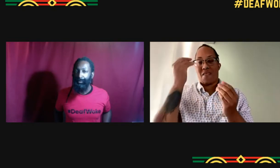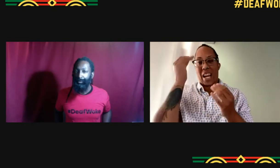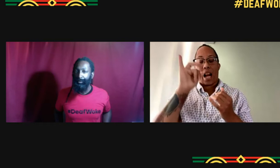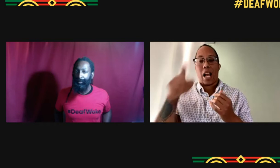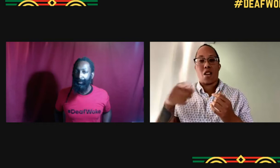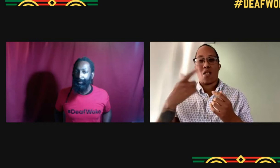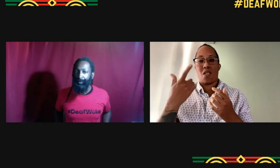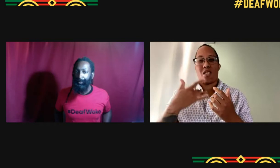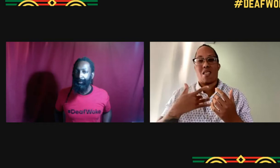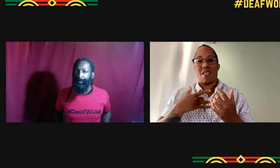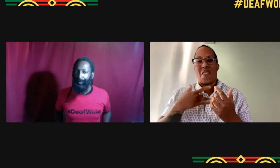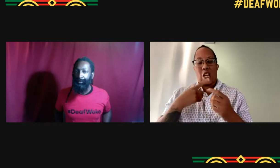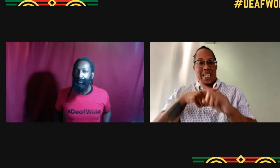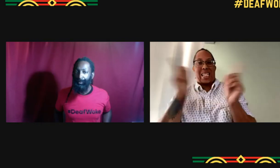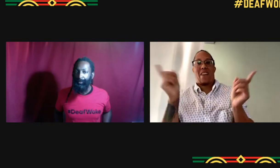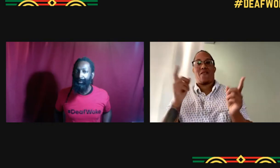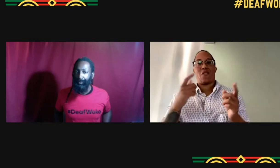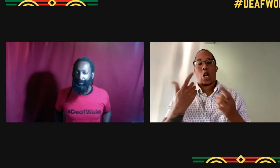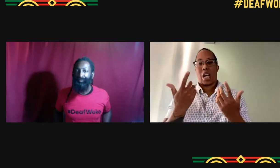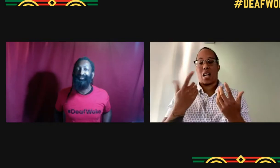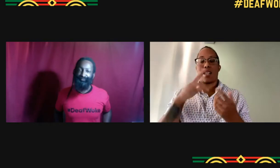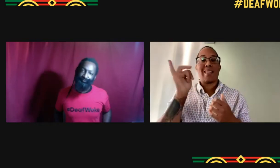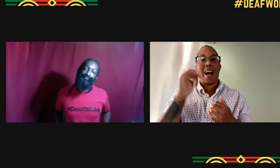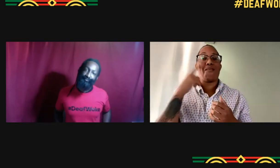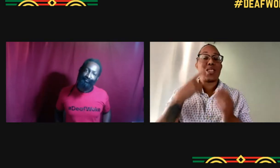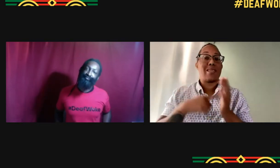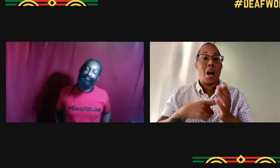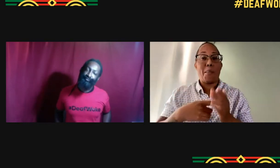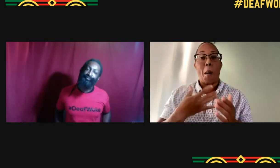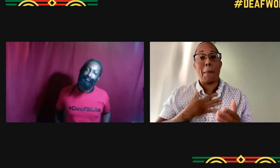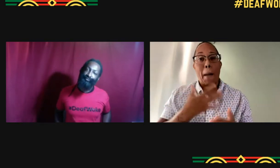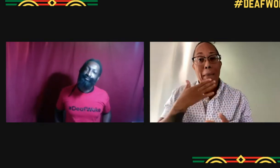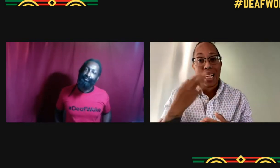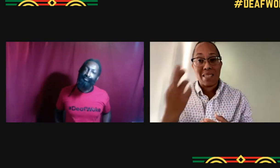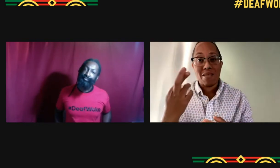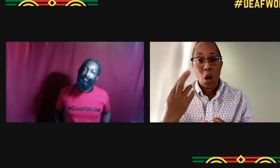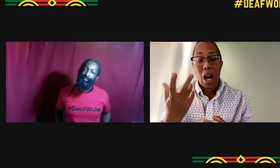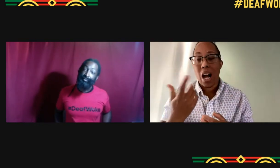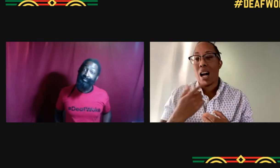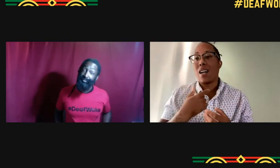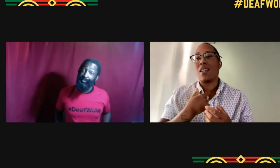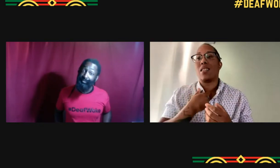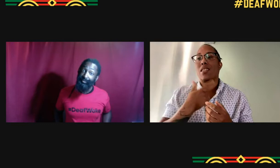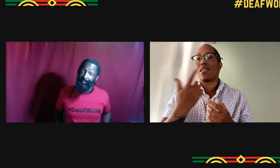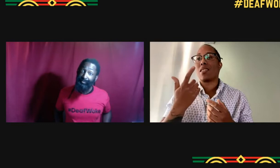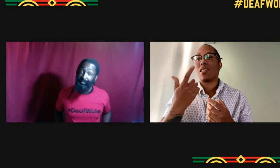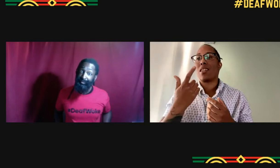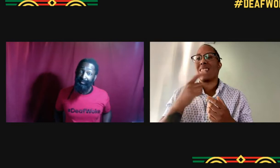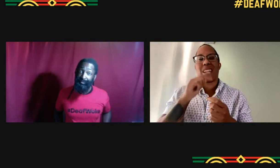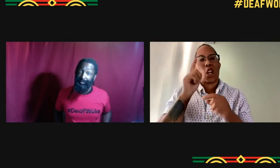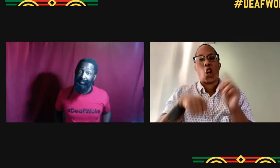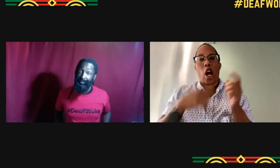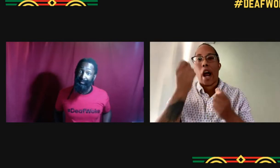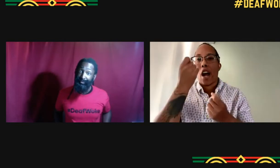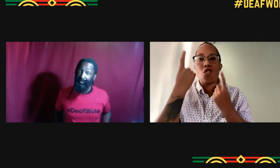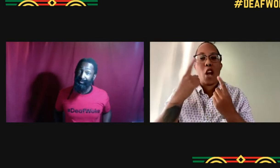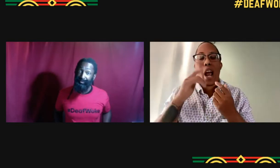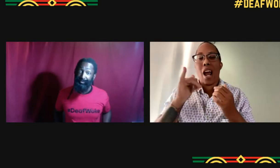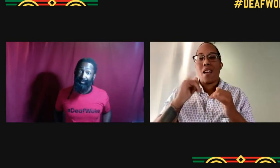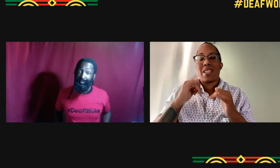I believe that if you're not around people who think like you, you end up feeling different. You know, for example, my best